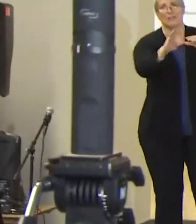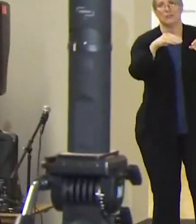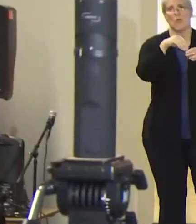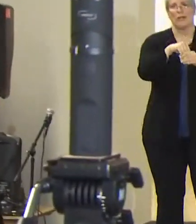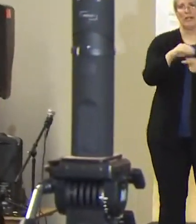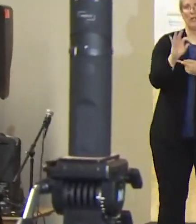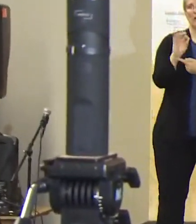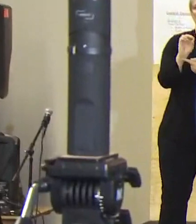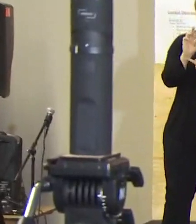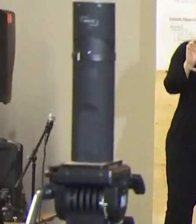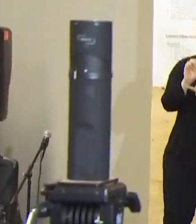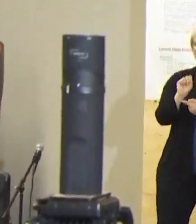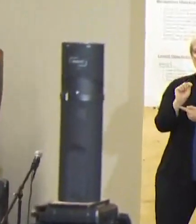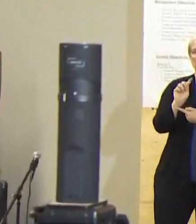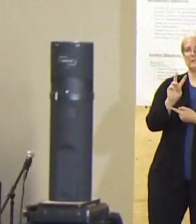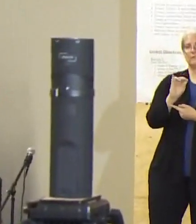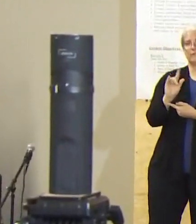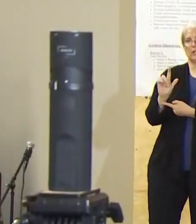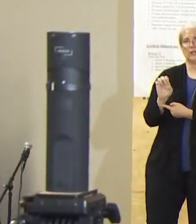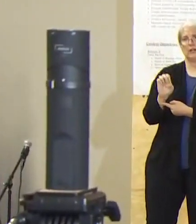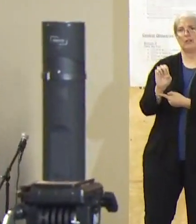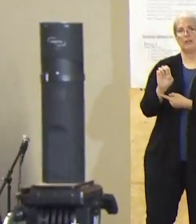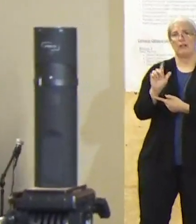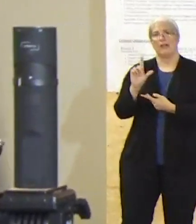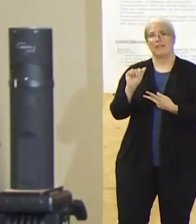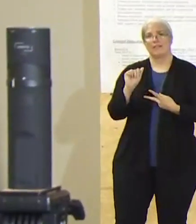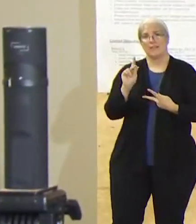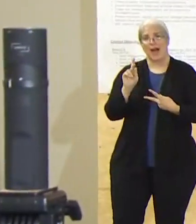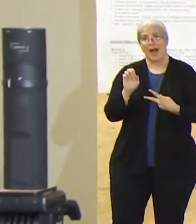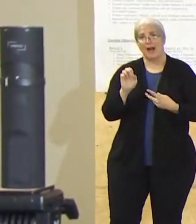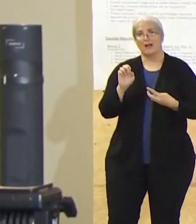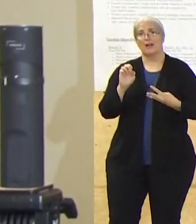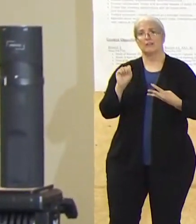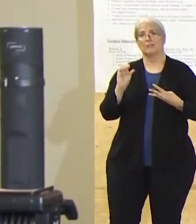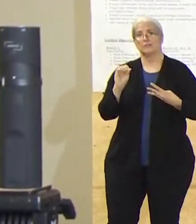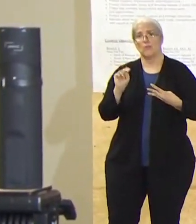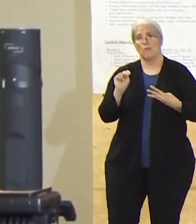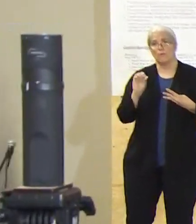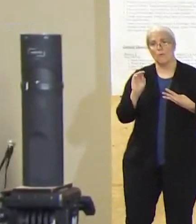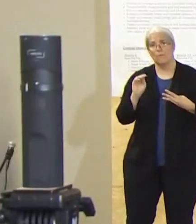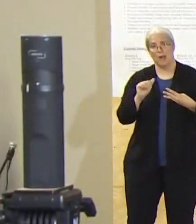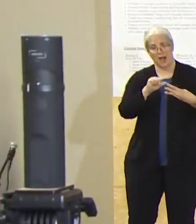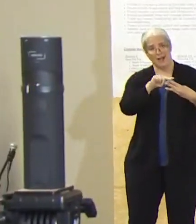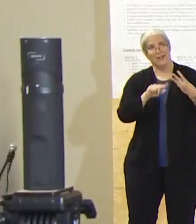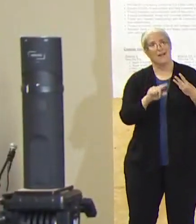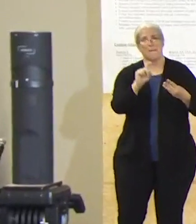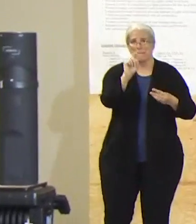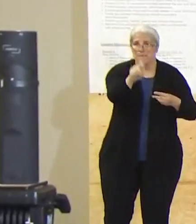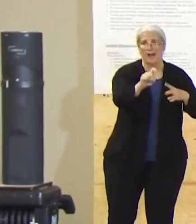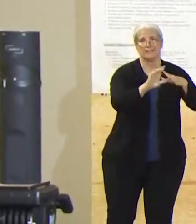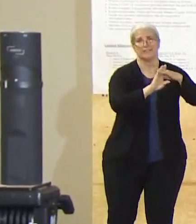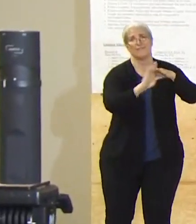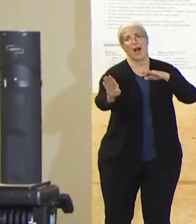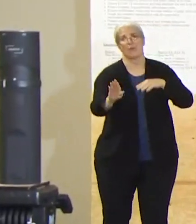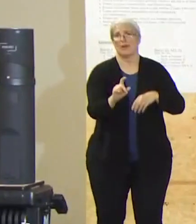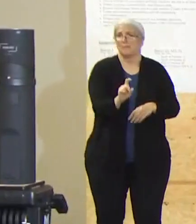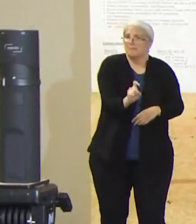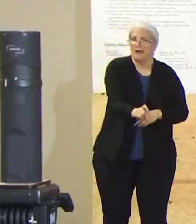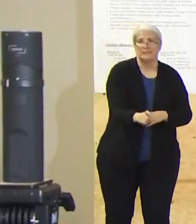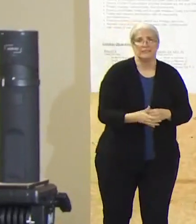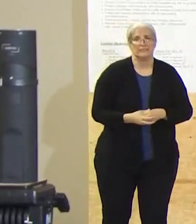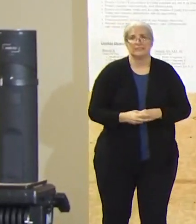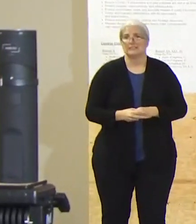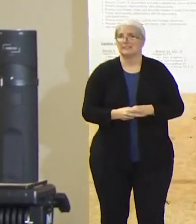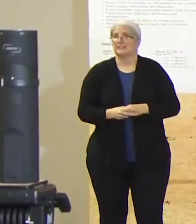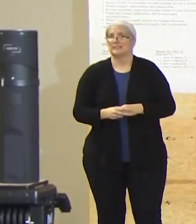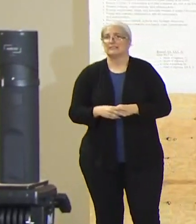area. Please heed that. These fires in Sonoma County, I represent the west zone here of the LNU complex. These fires